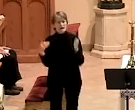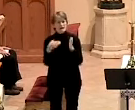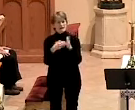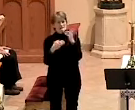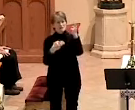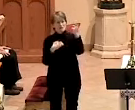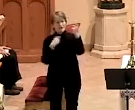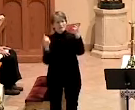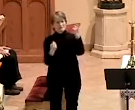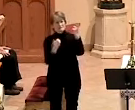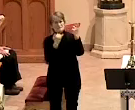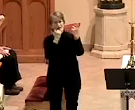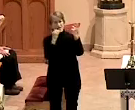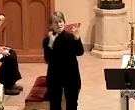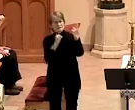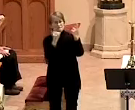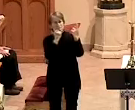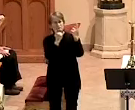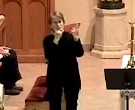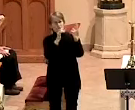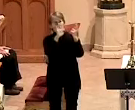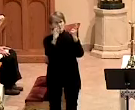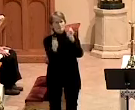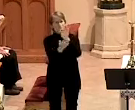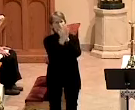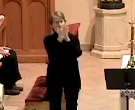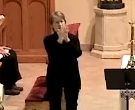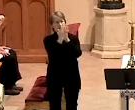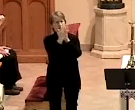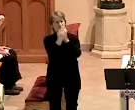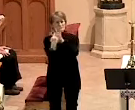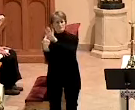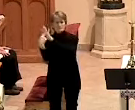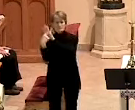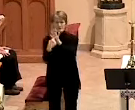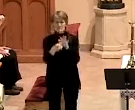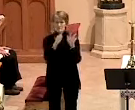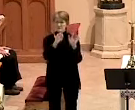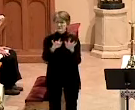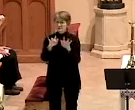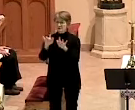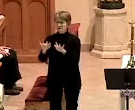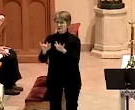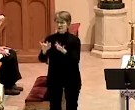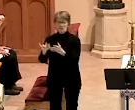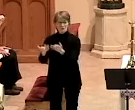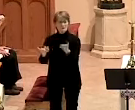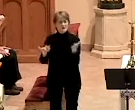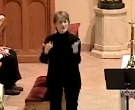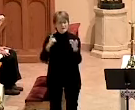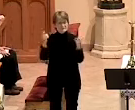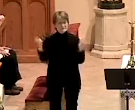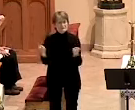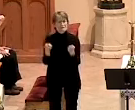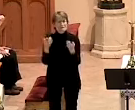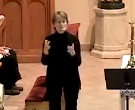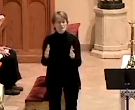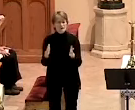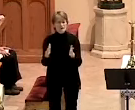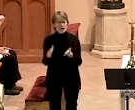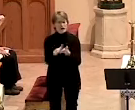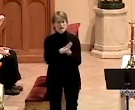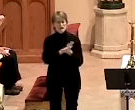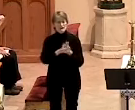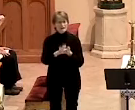sinned, and done what is evil in your sight. Be merciful, O Lord, for we have sinned. A